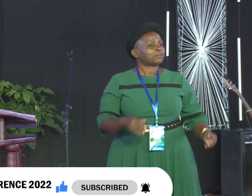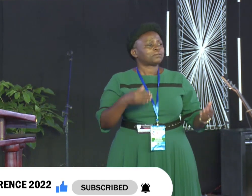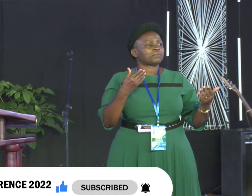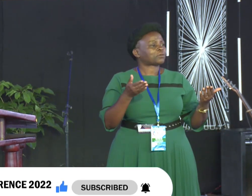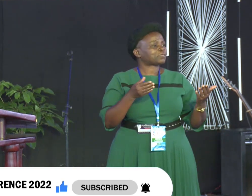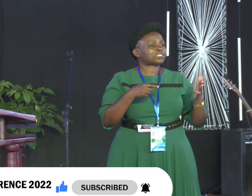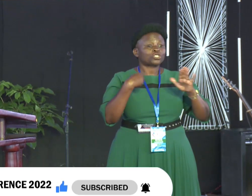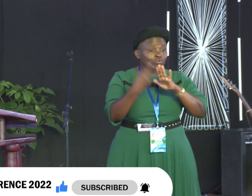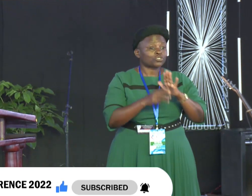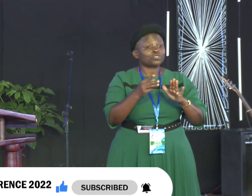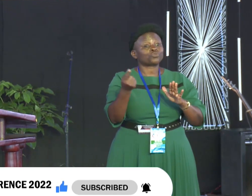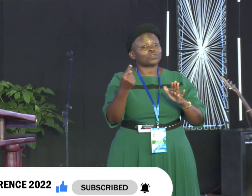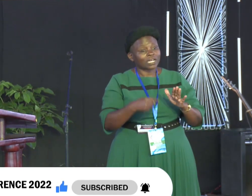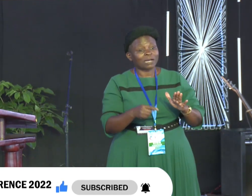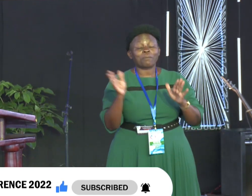Bible.